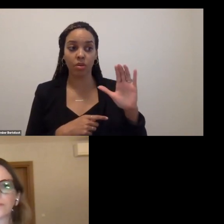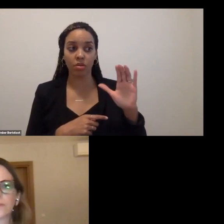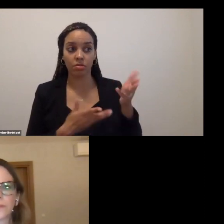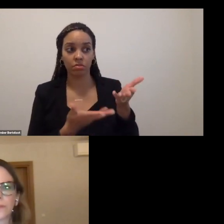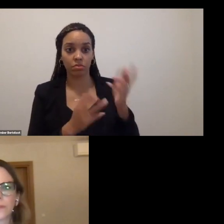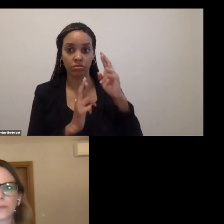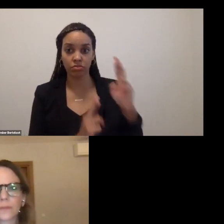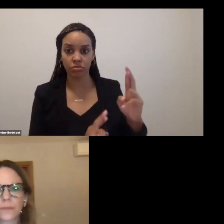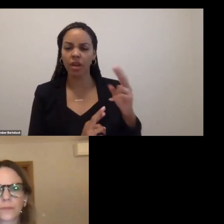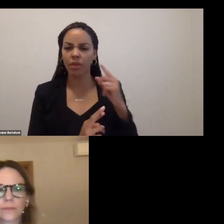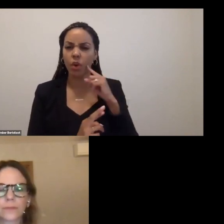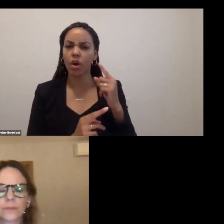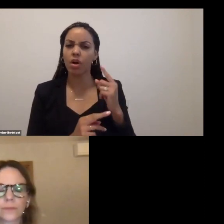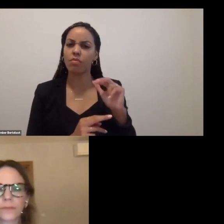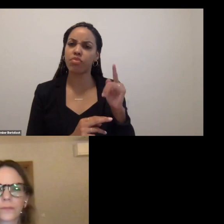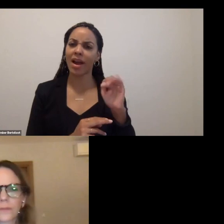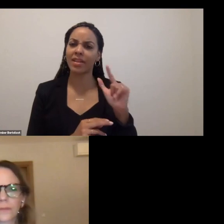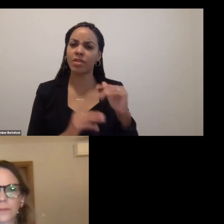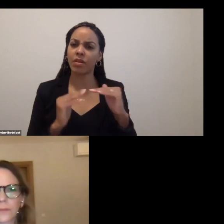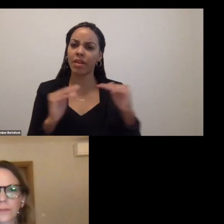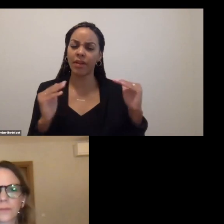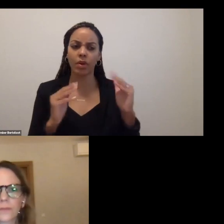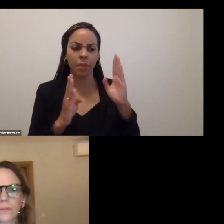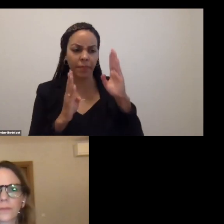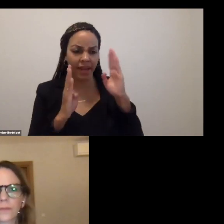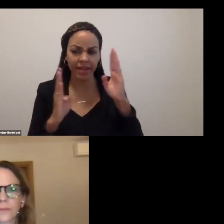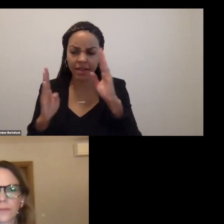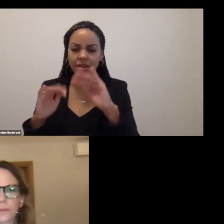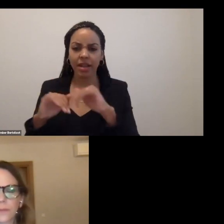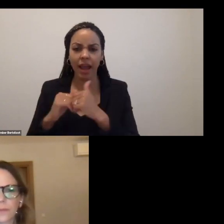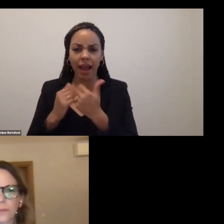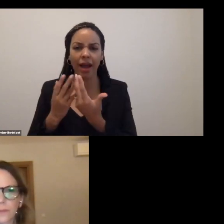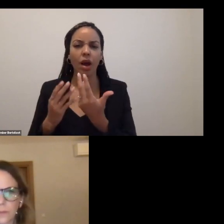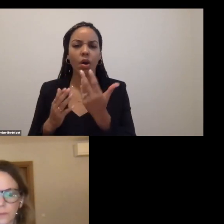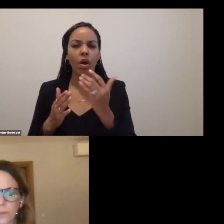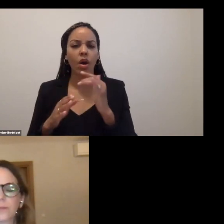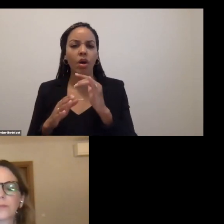in paying attention how artists are traveling to Finland and back,